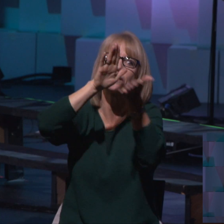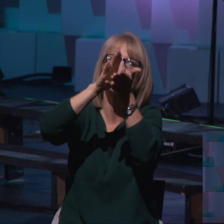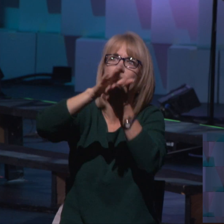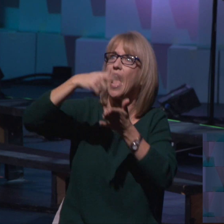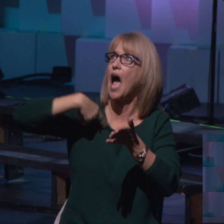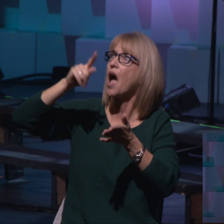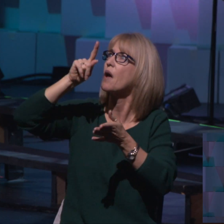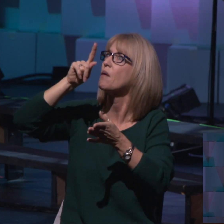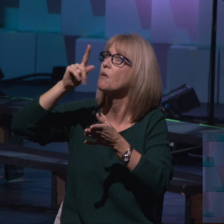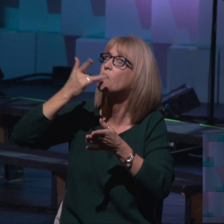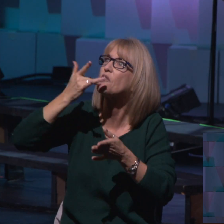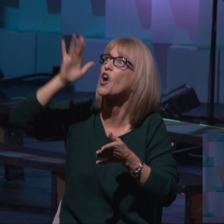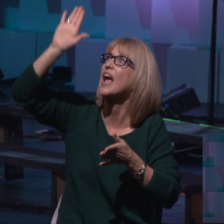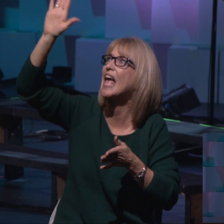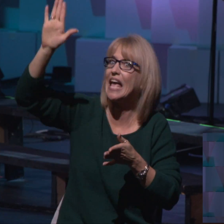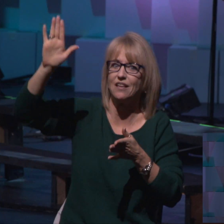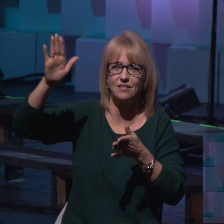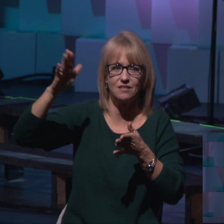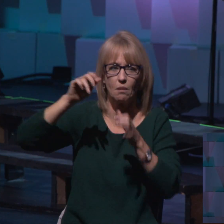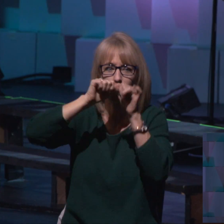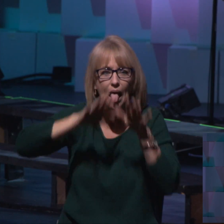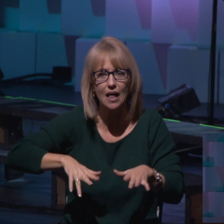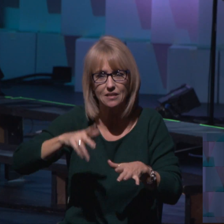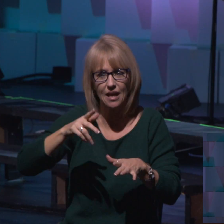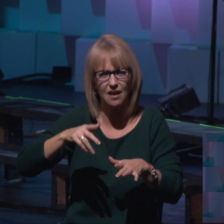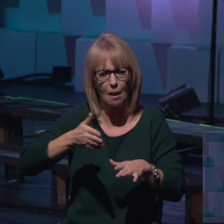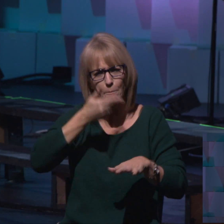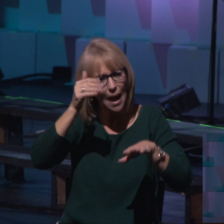approval than that of the world any day. Amen?